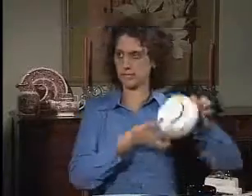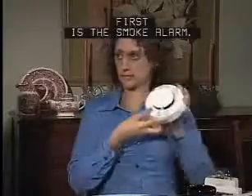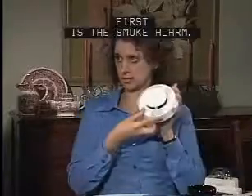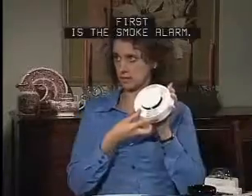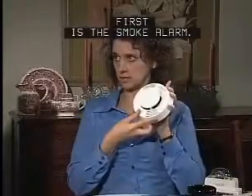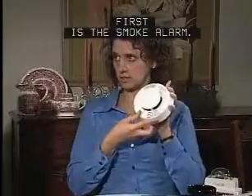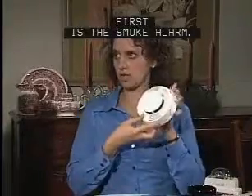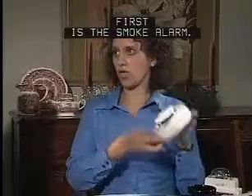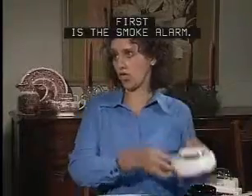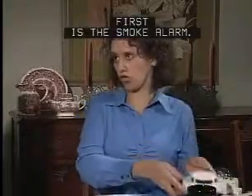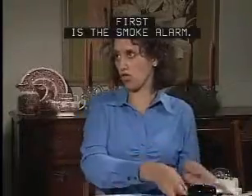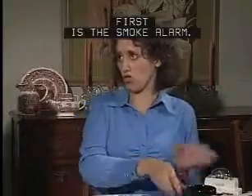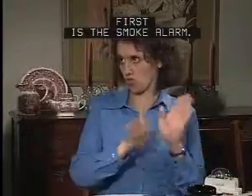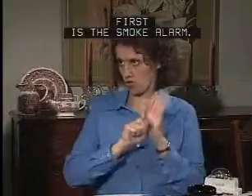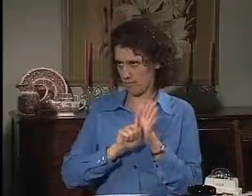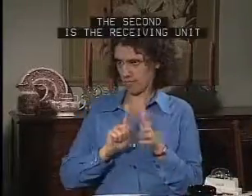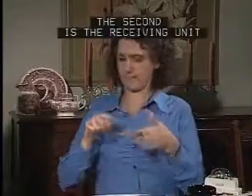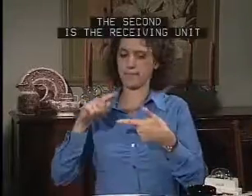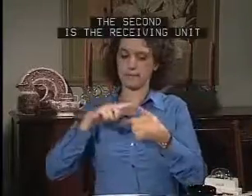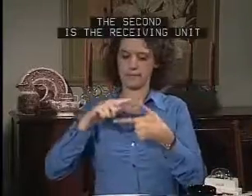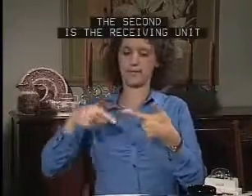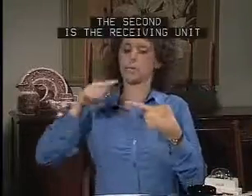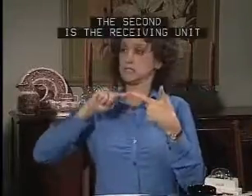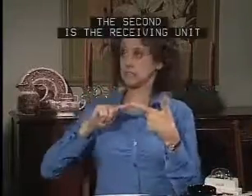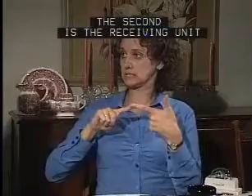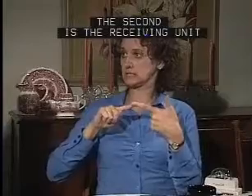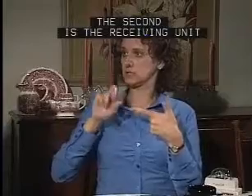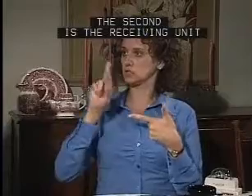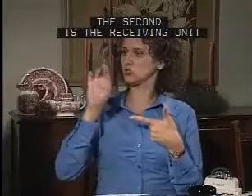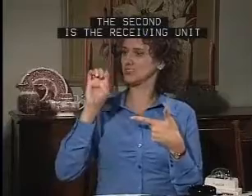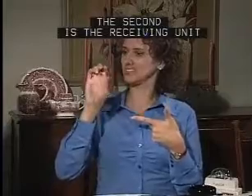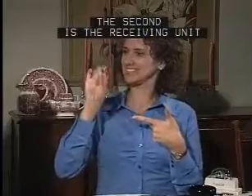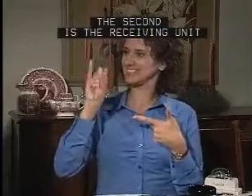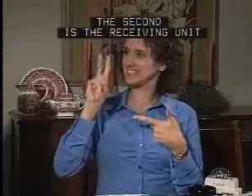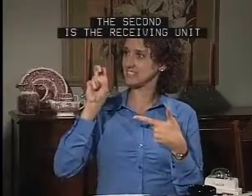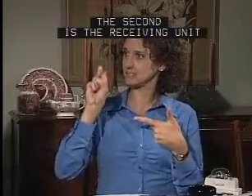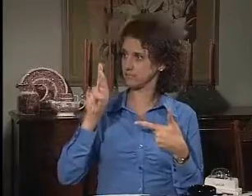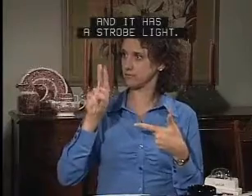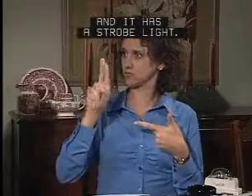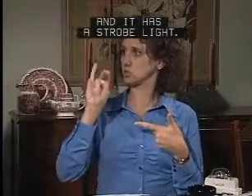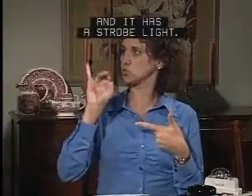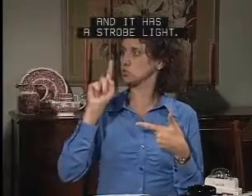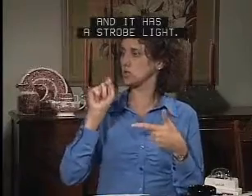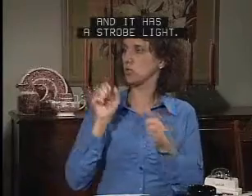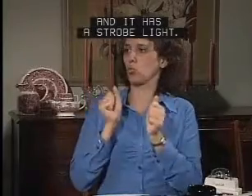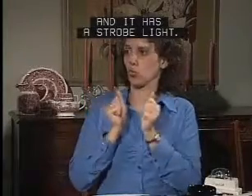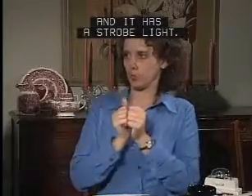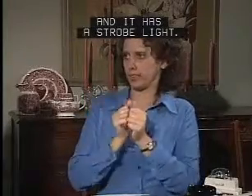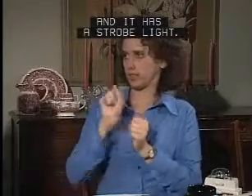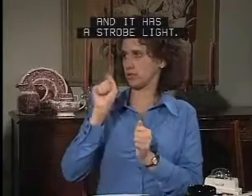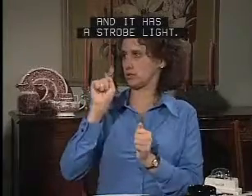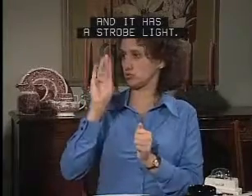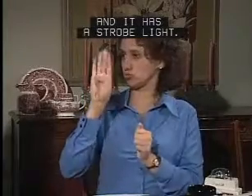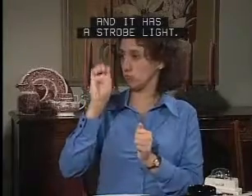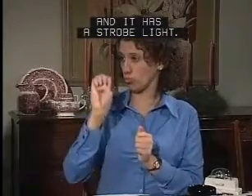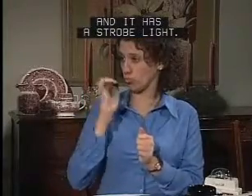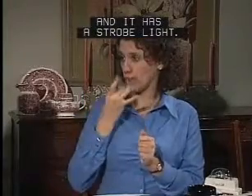First is the smoke alarm, the second is the receiving unit, and it has a strobe light.